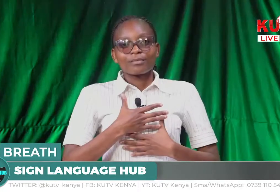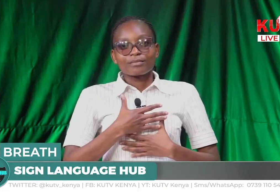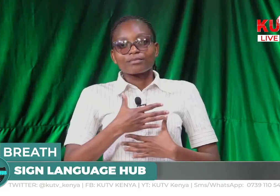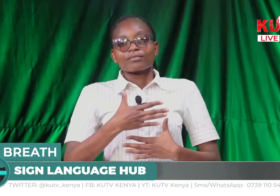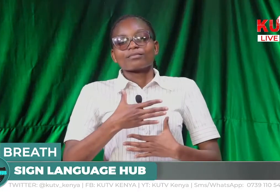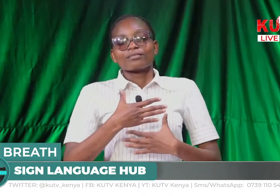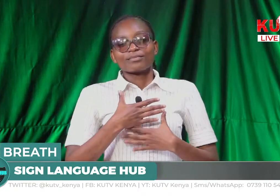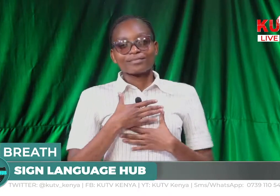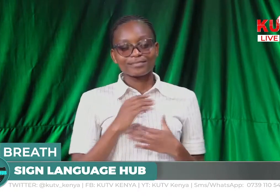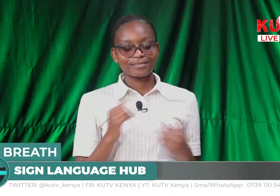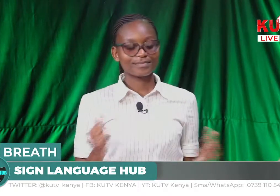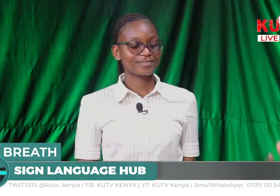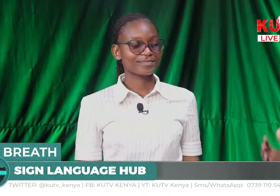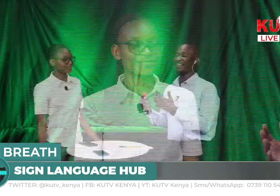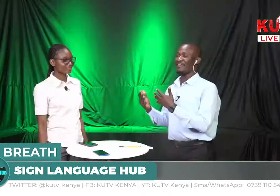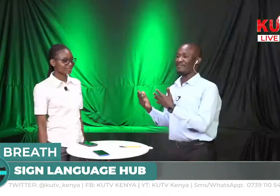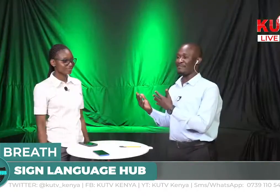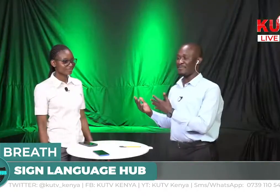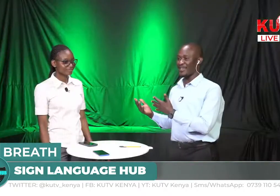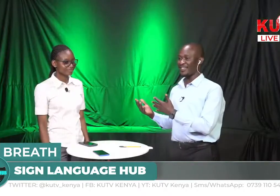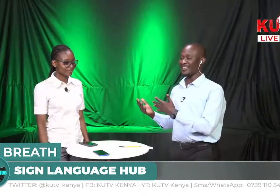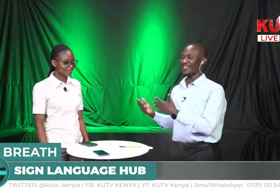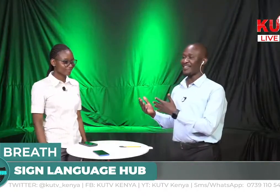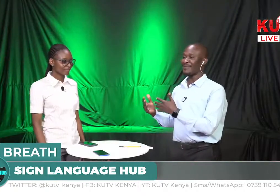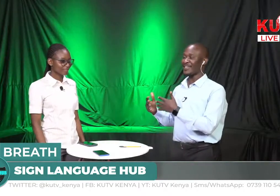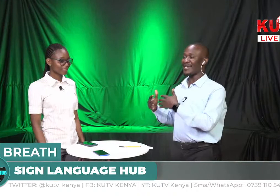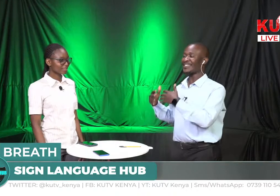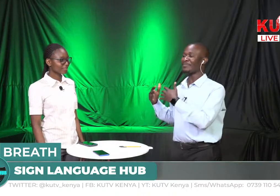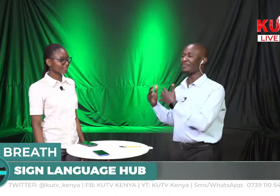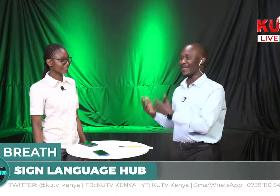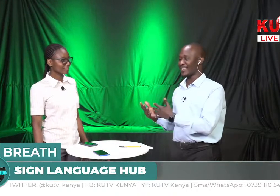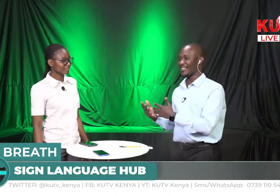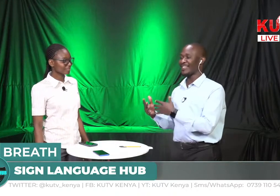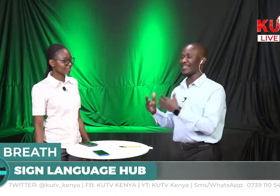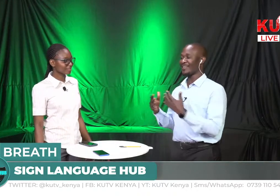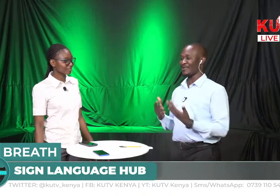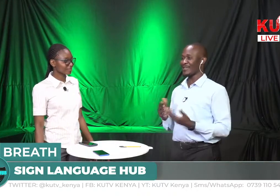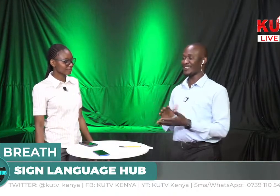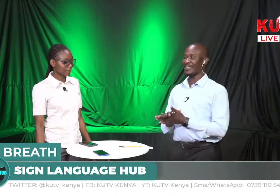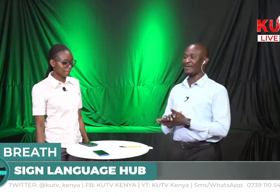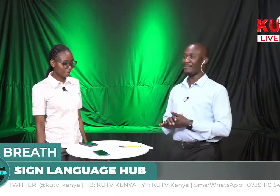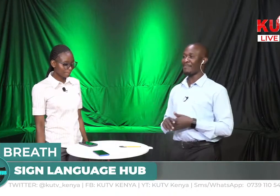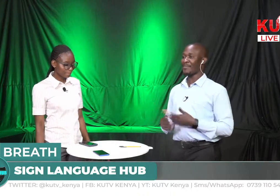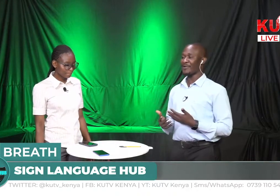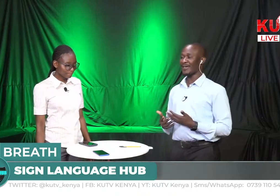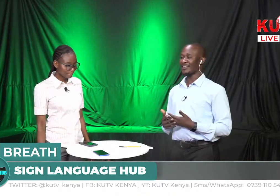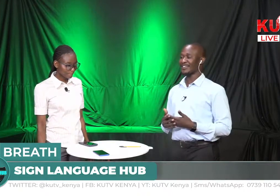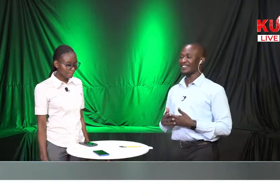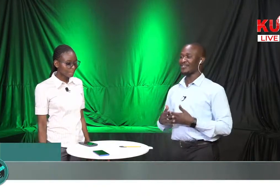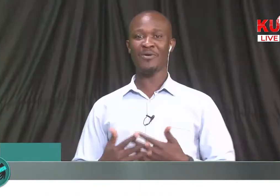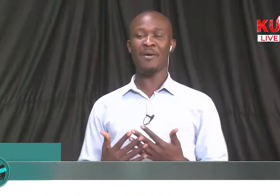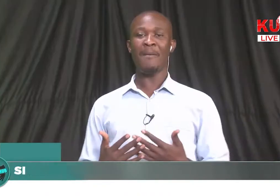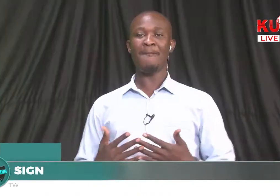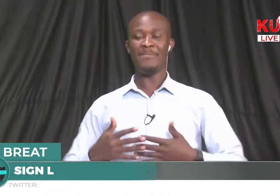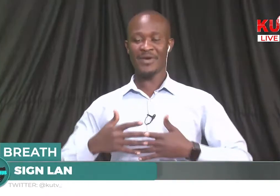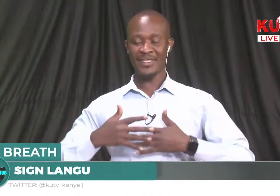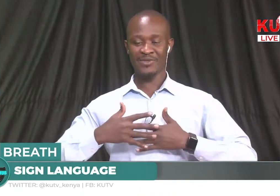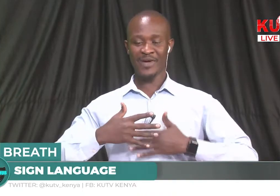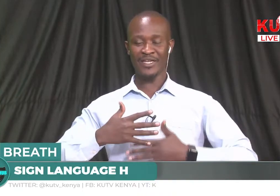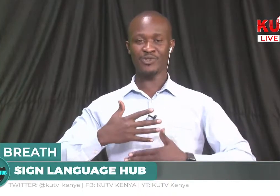Mm-hmm. All right, that is breathe, but that is breath. In other words, all right. So breathe, you can do